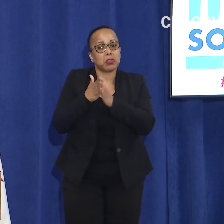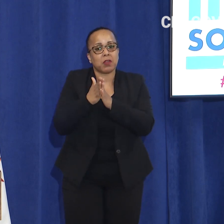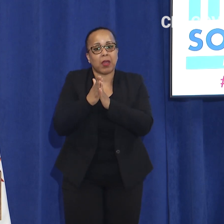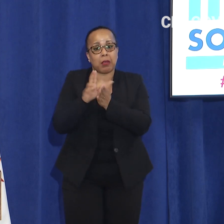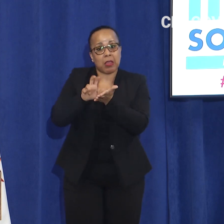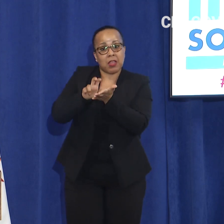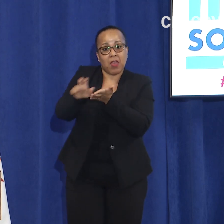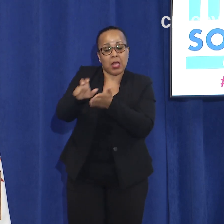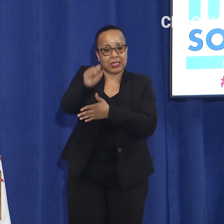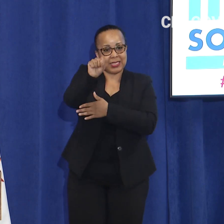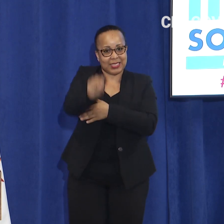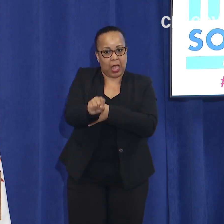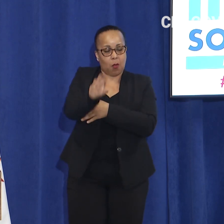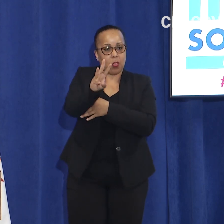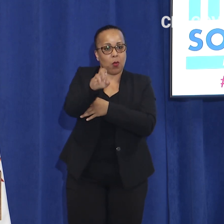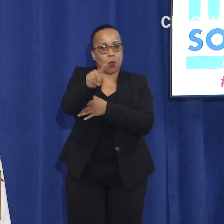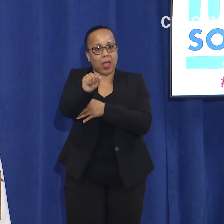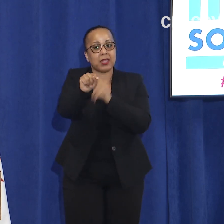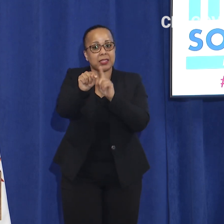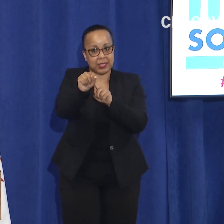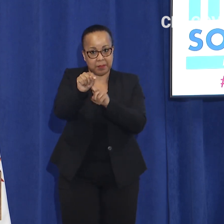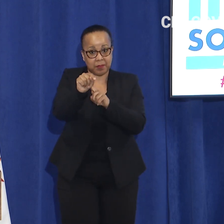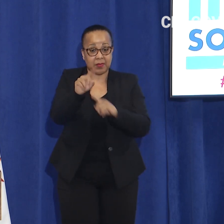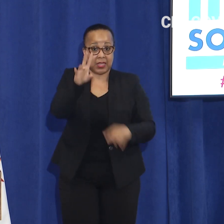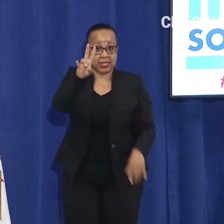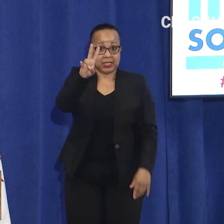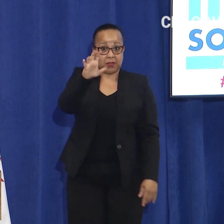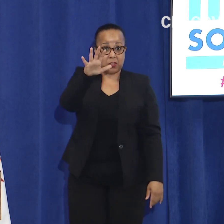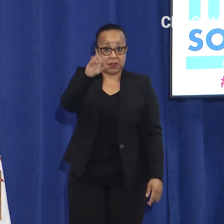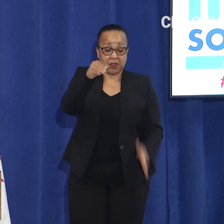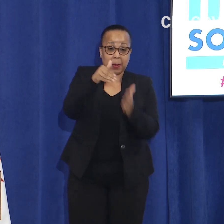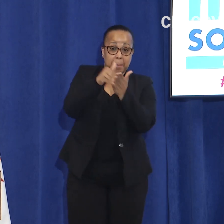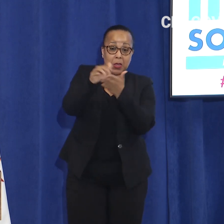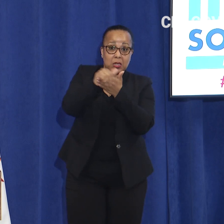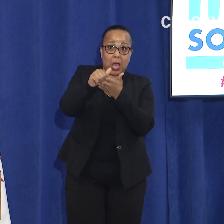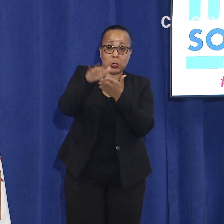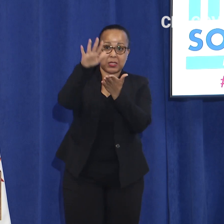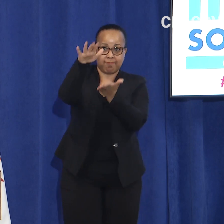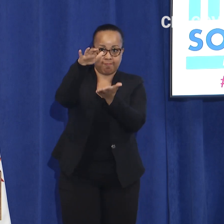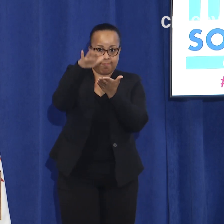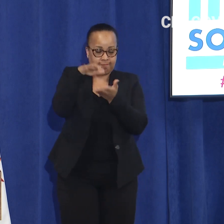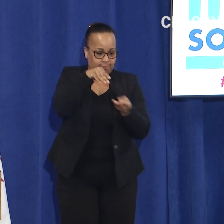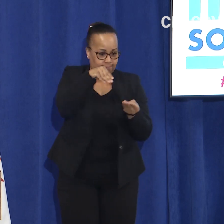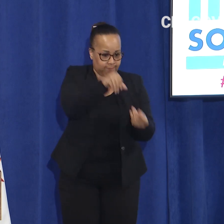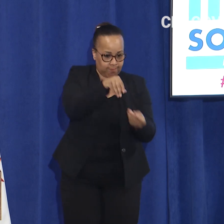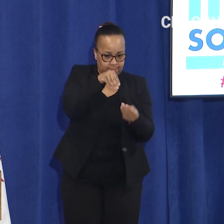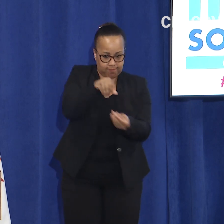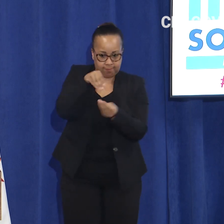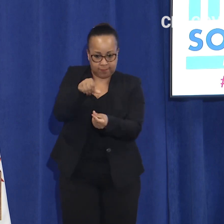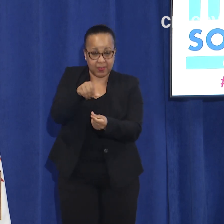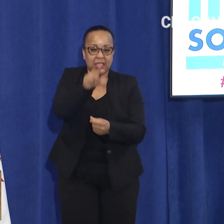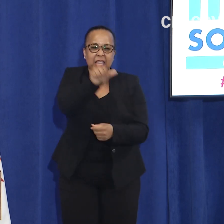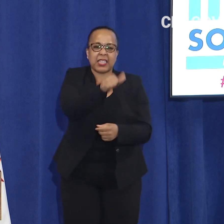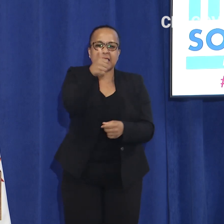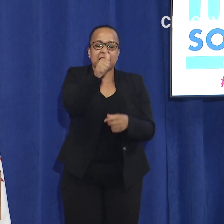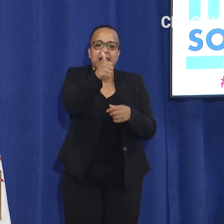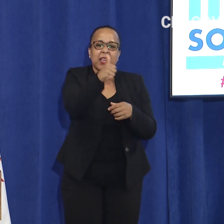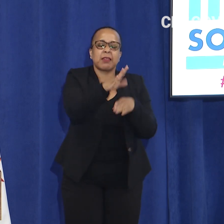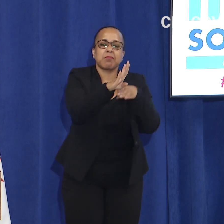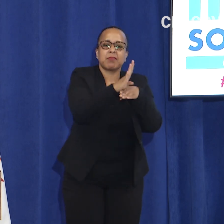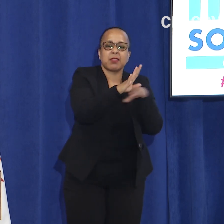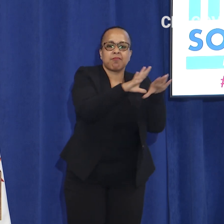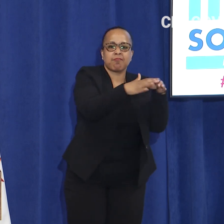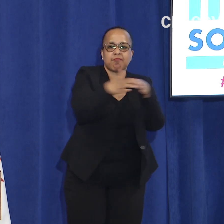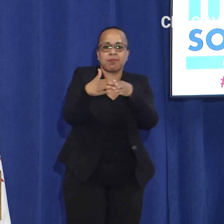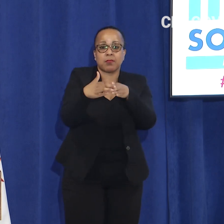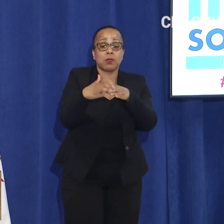Invest Southwest, taking $750 million and investing in 10 key commercial corridors